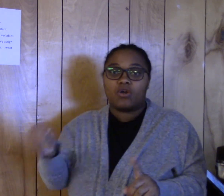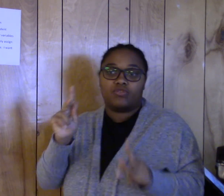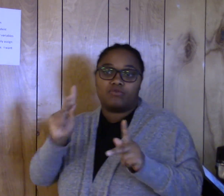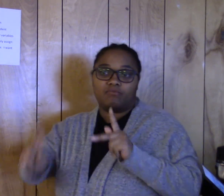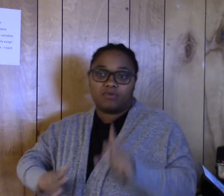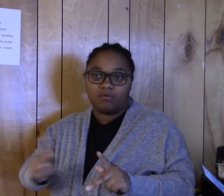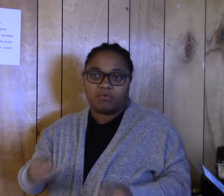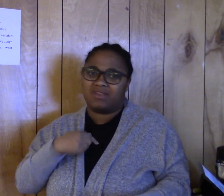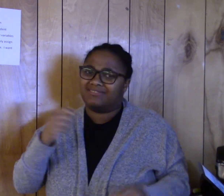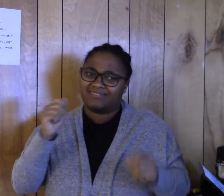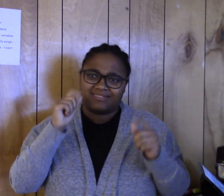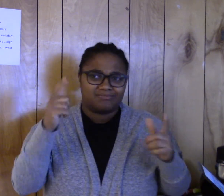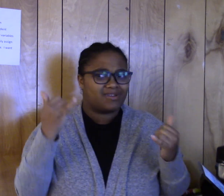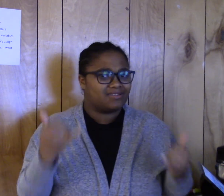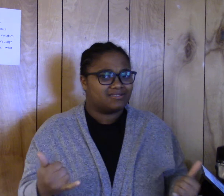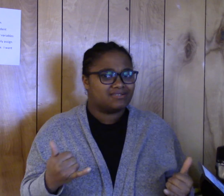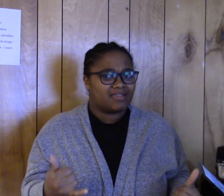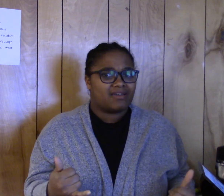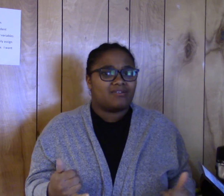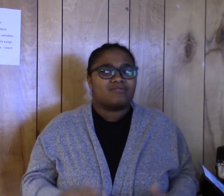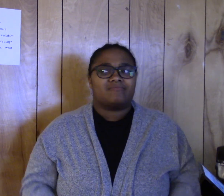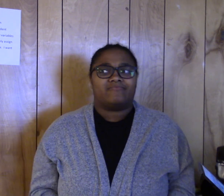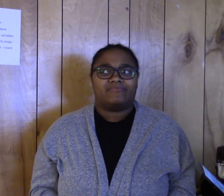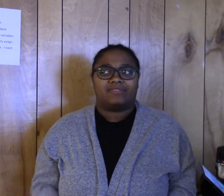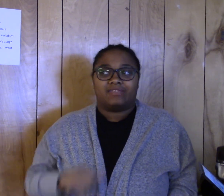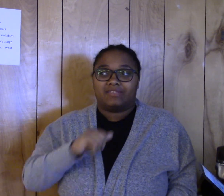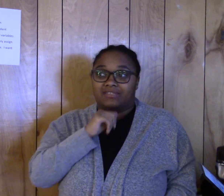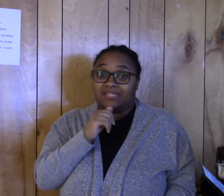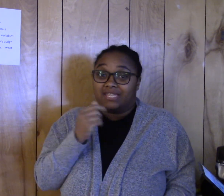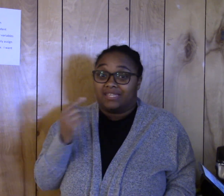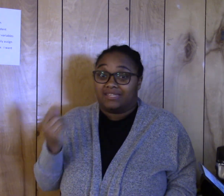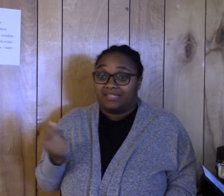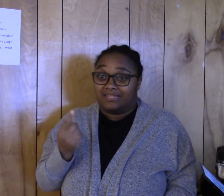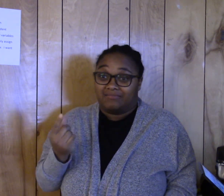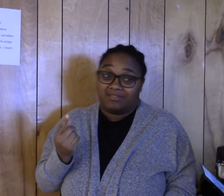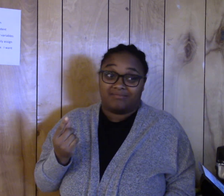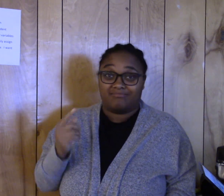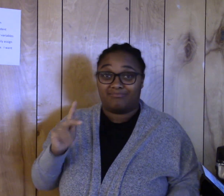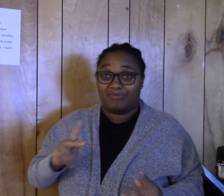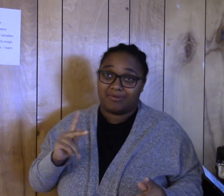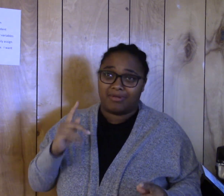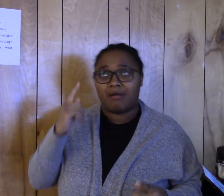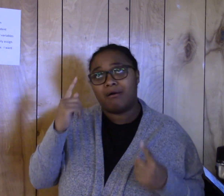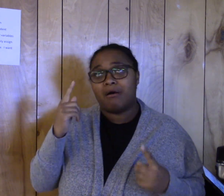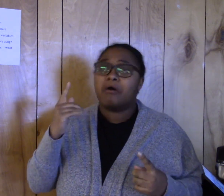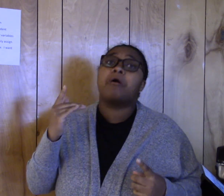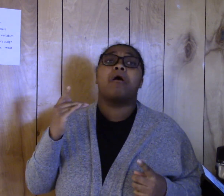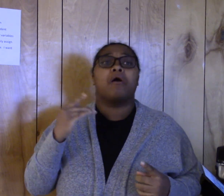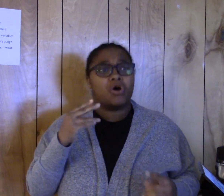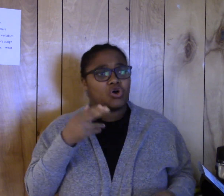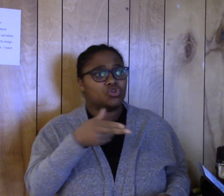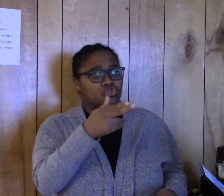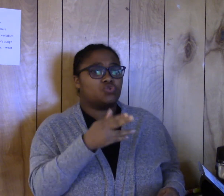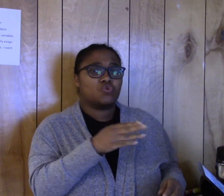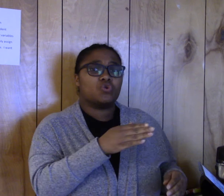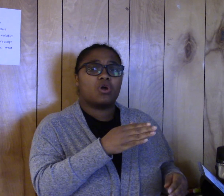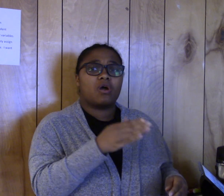think anybody would really want to say, yeah, you know, shoot the neighbor lady, because that's not what they're there for. What's